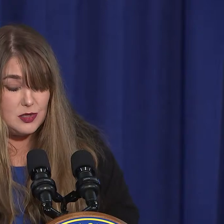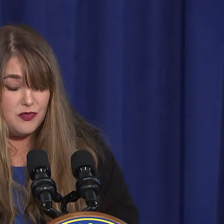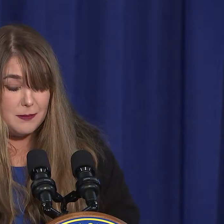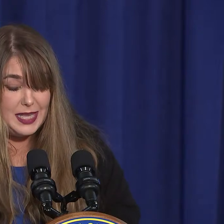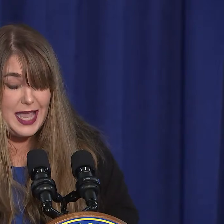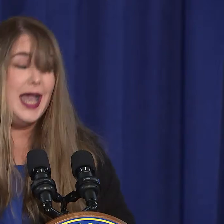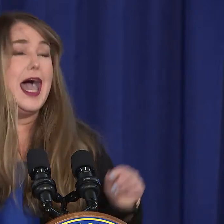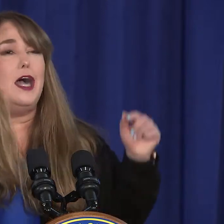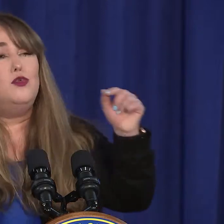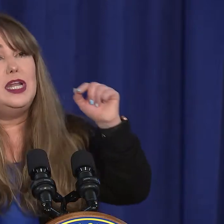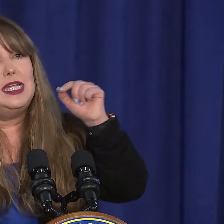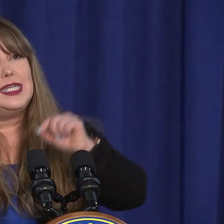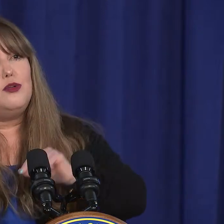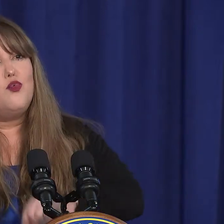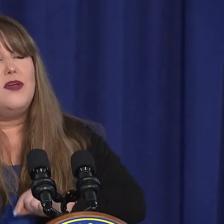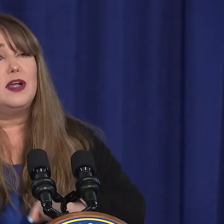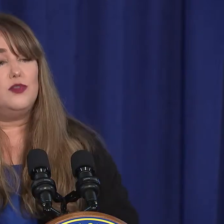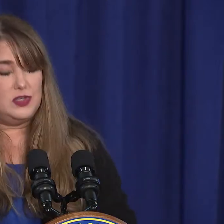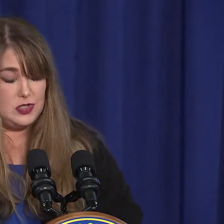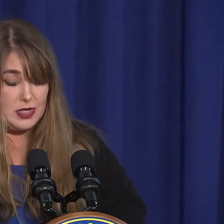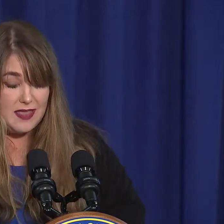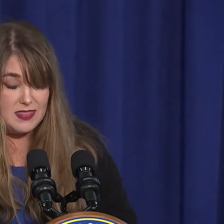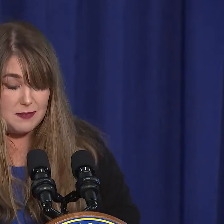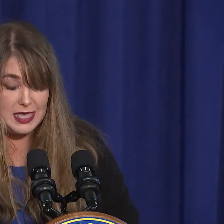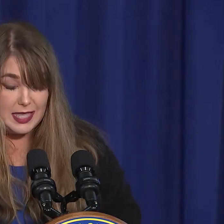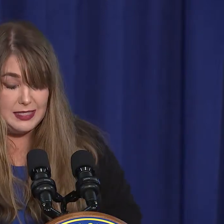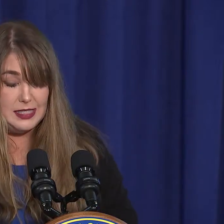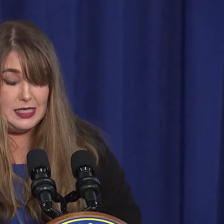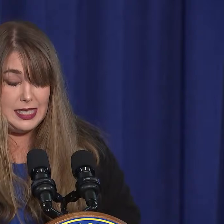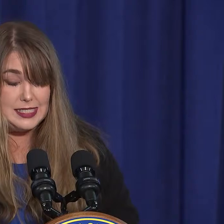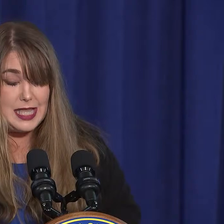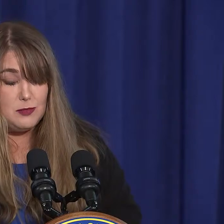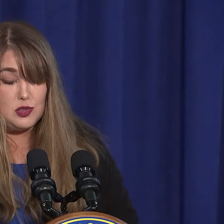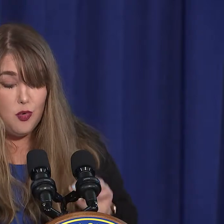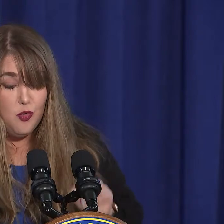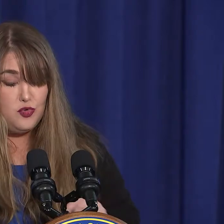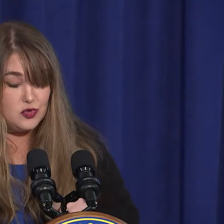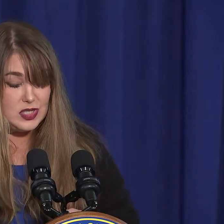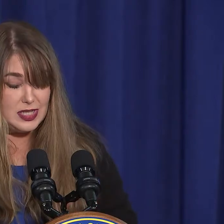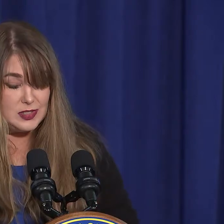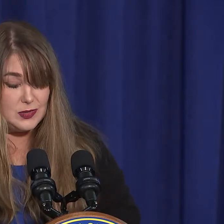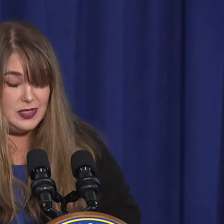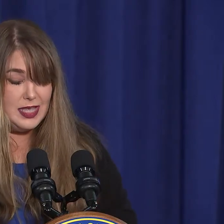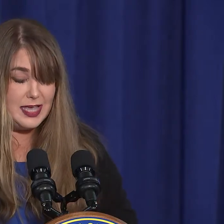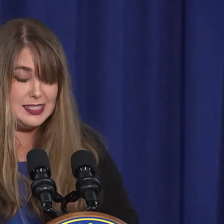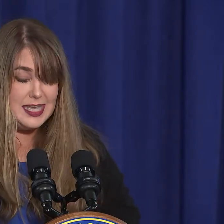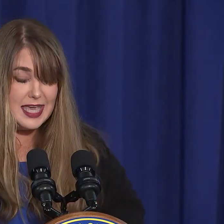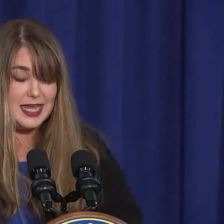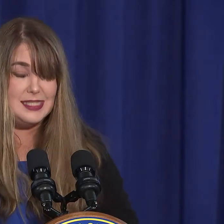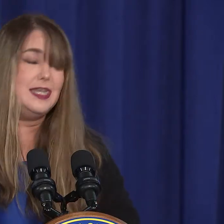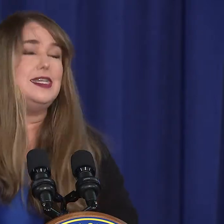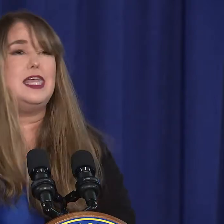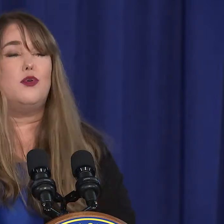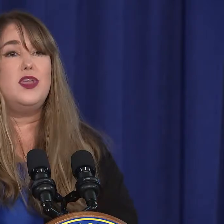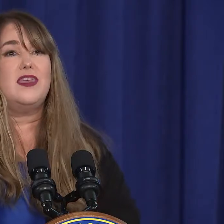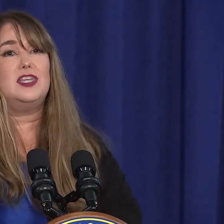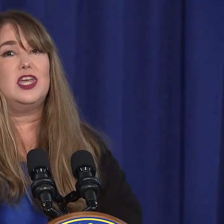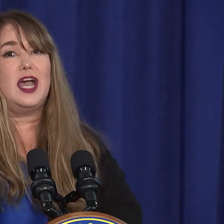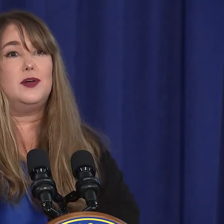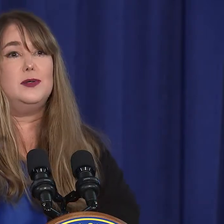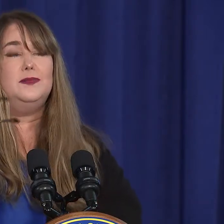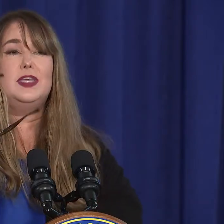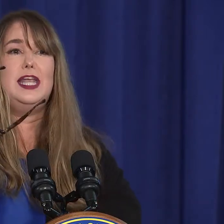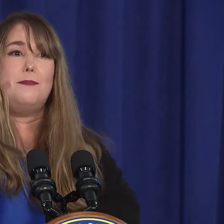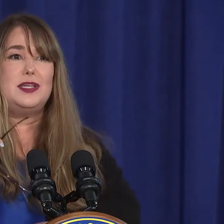protegerse así a su familia, aún en esta nueva condición endémica. Estamos juntos en esto. Así que gracias y